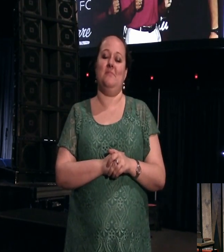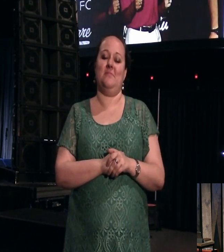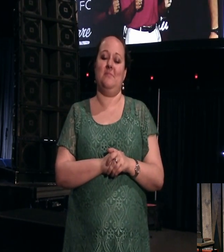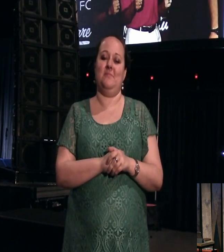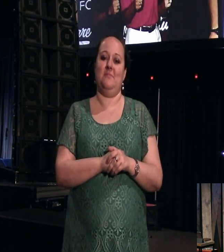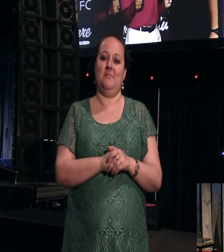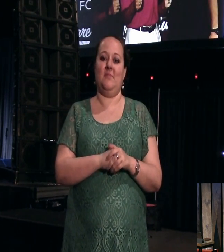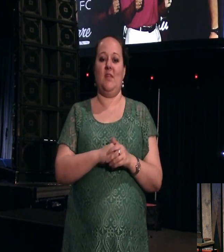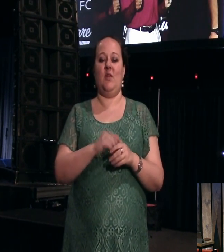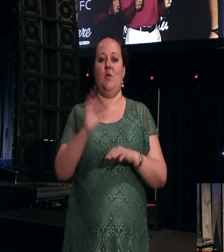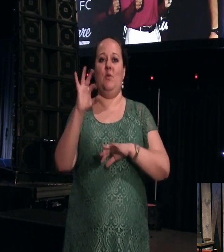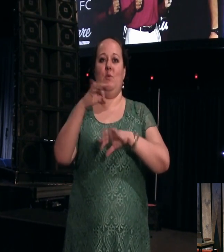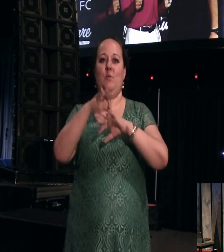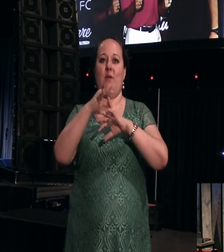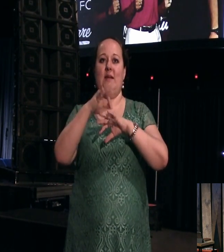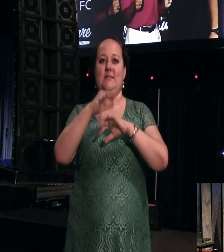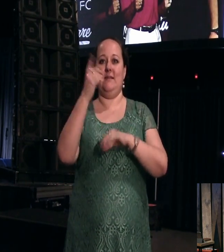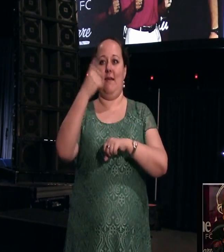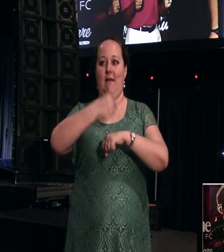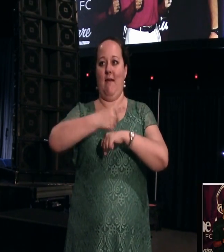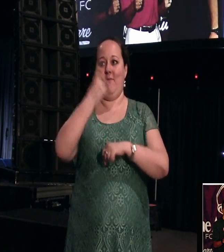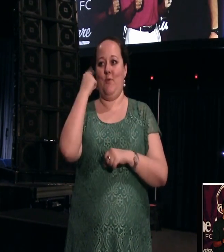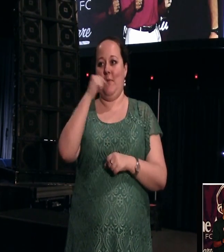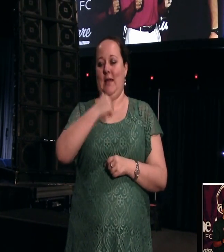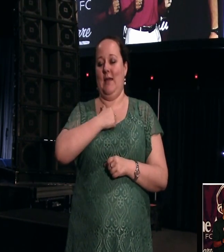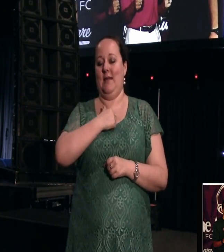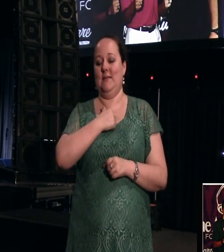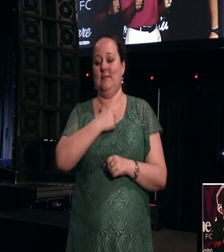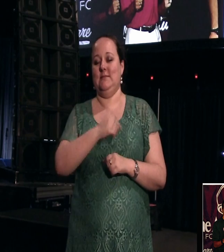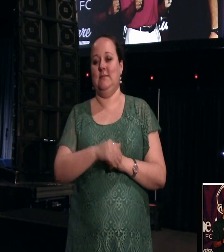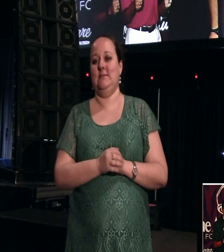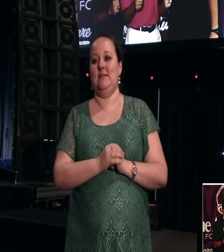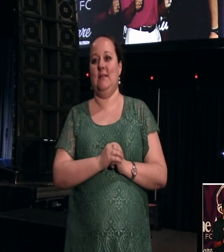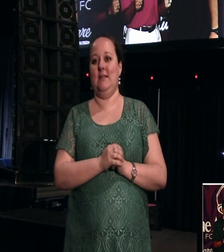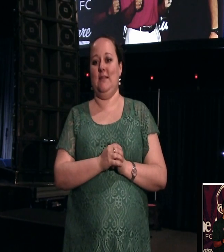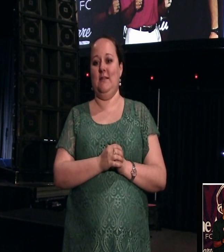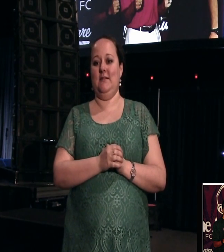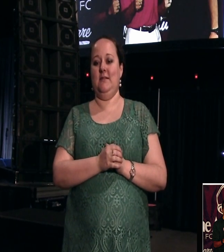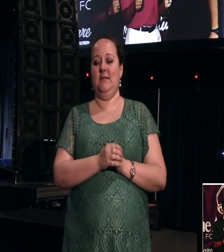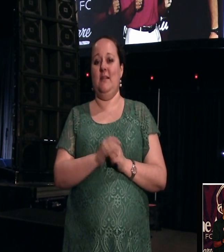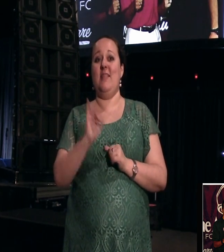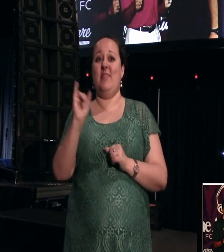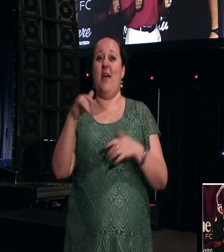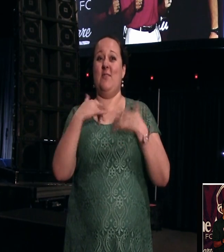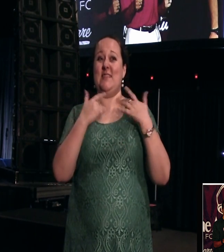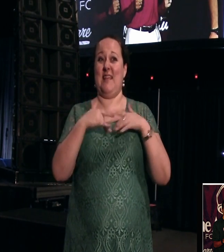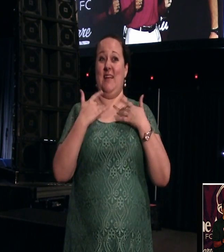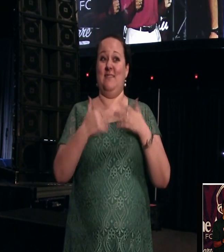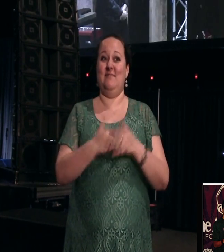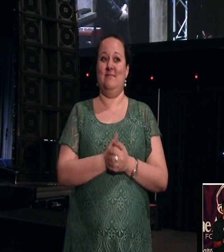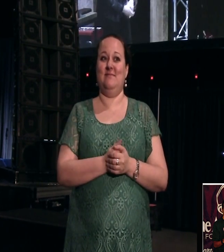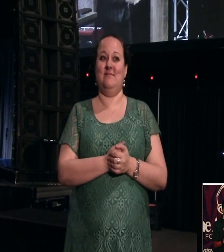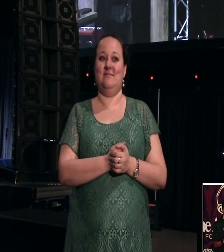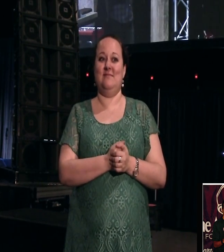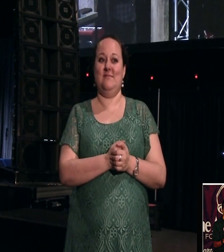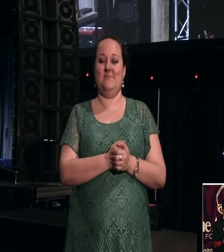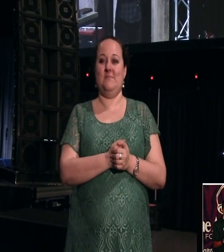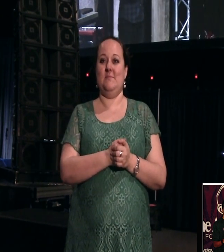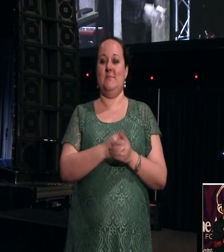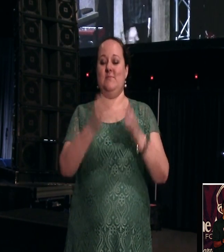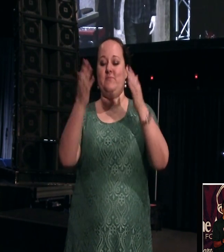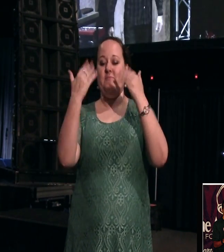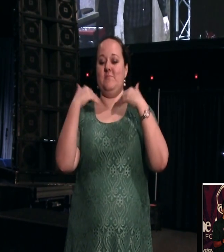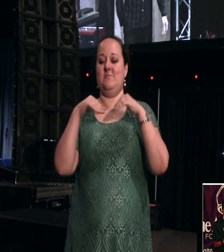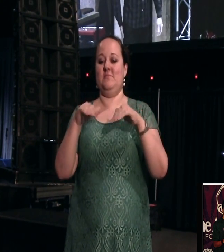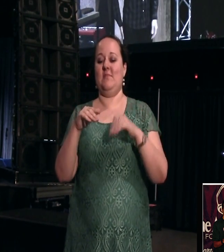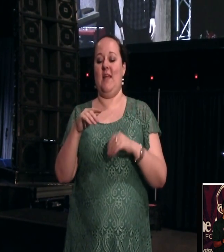Okay, next. This is ring day for me. Day I got my ring. Yep.